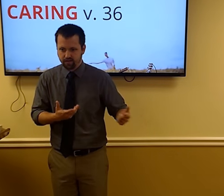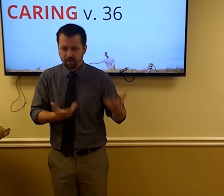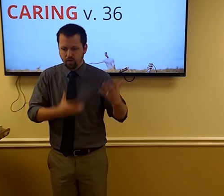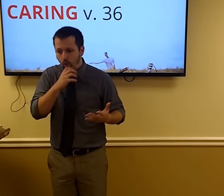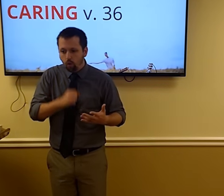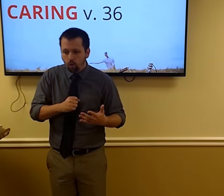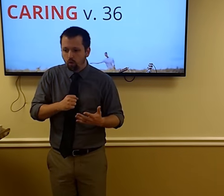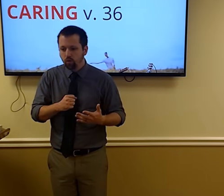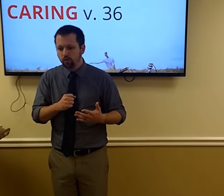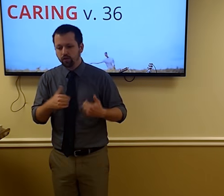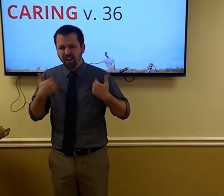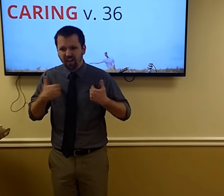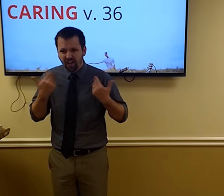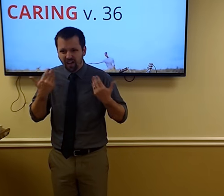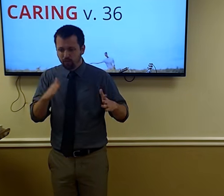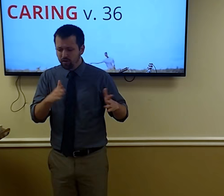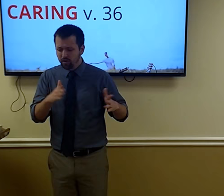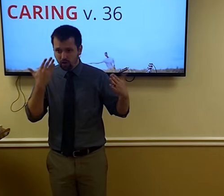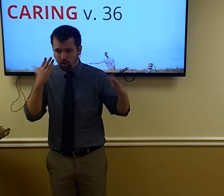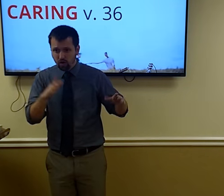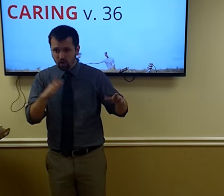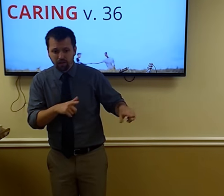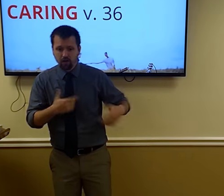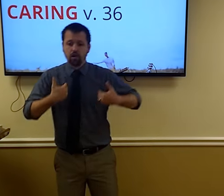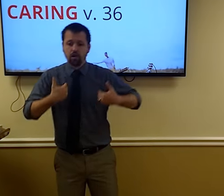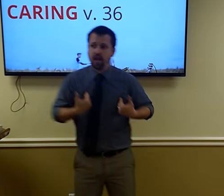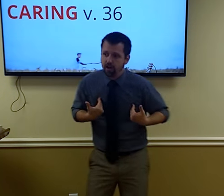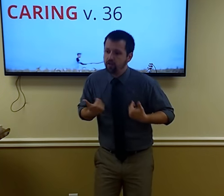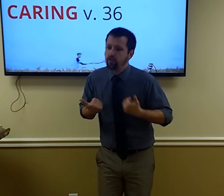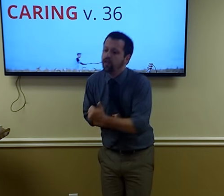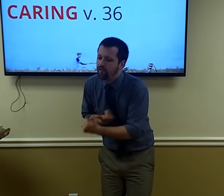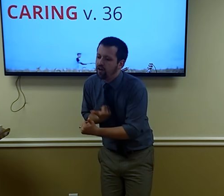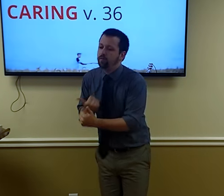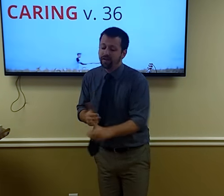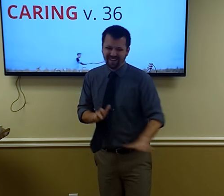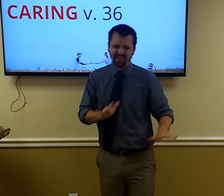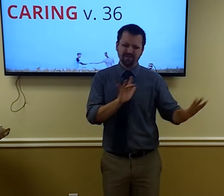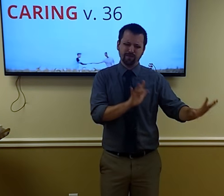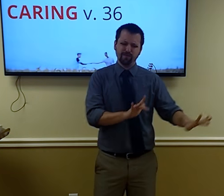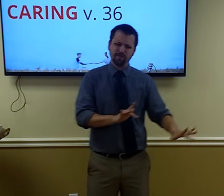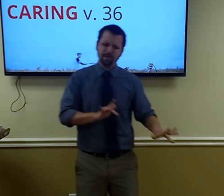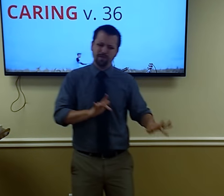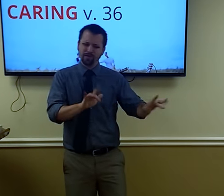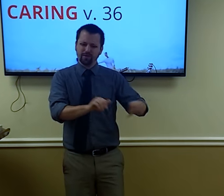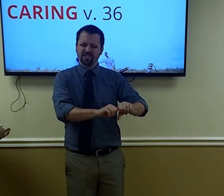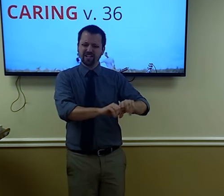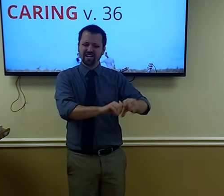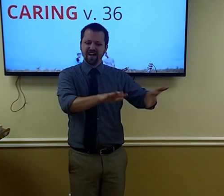maybe old, young, I don't know. But they're tired. And they're trying to follow him. And they're scattered,